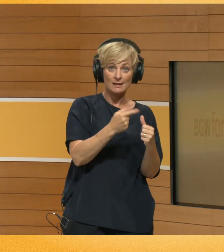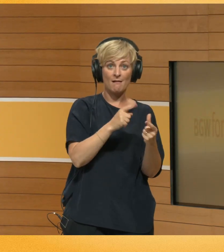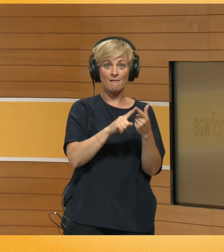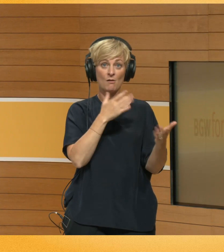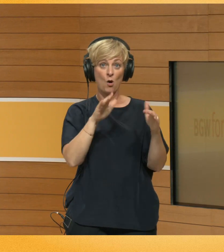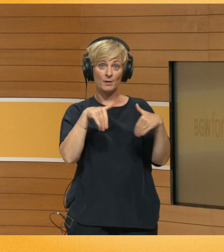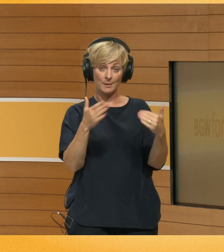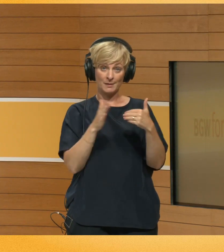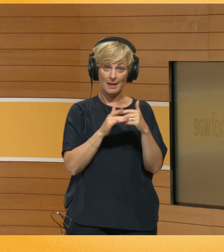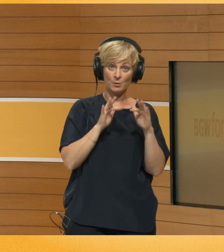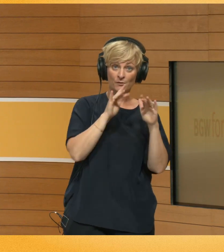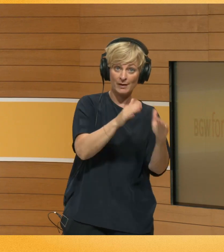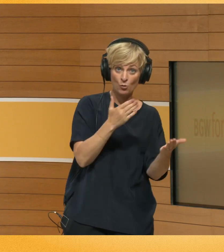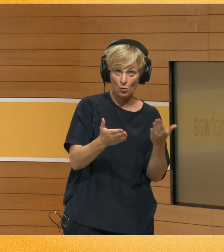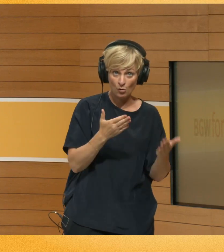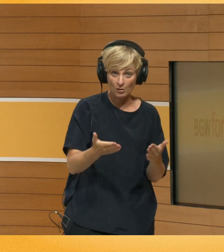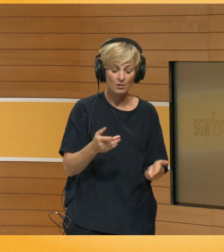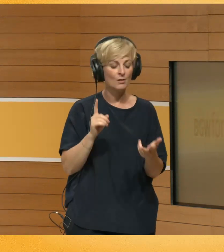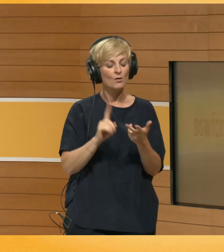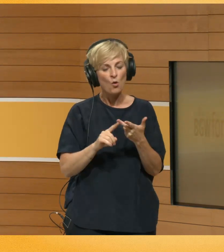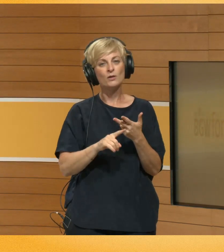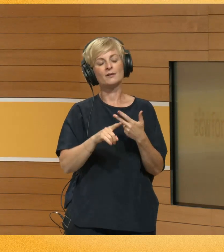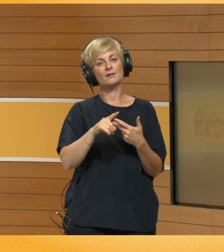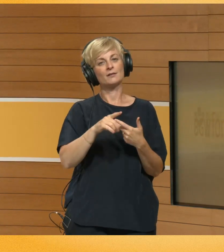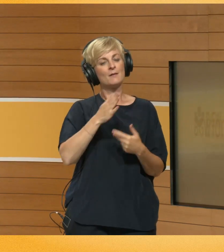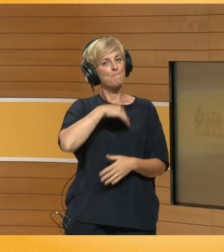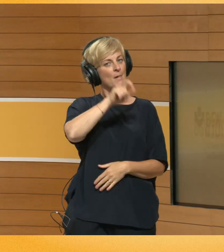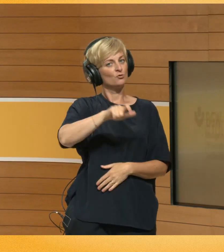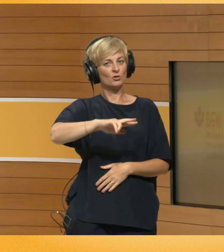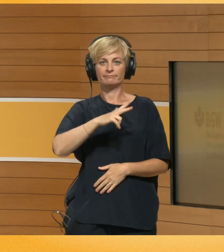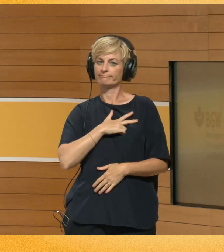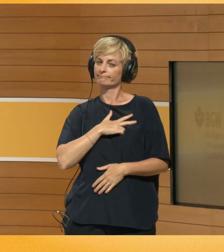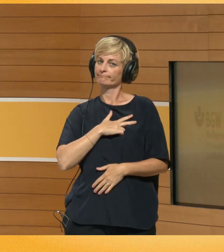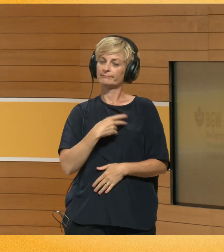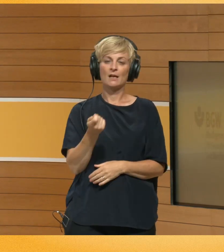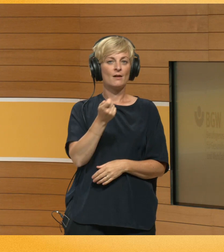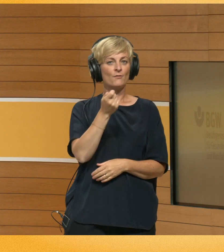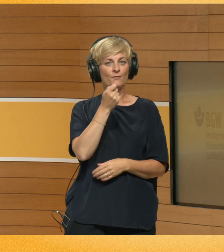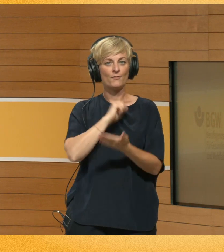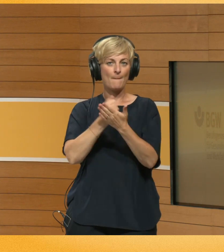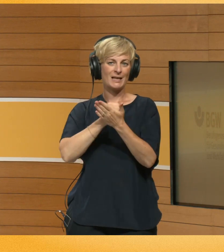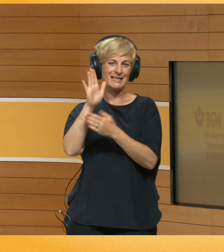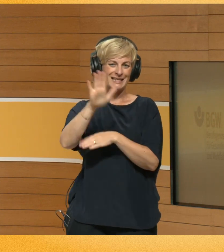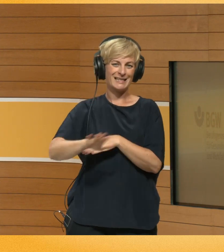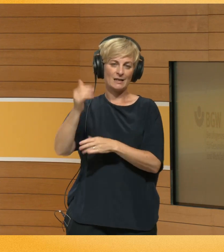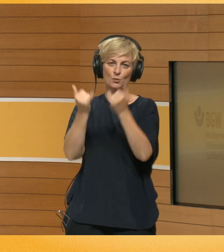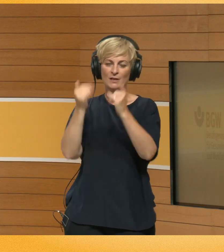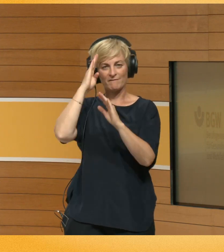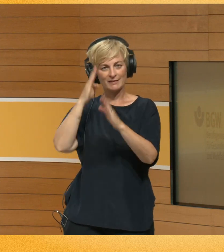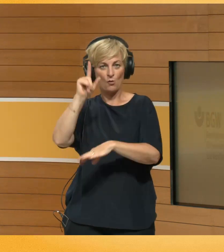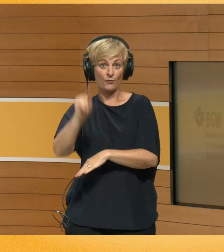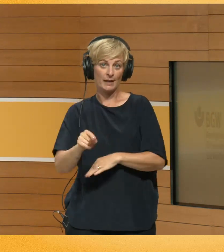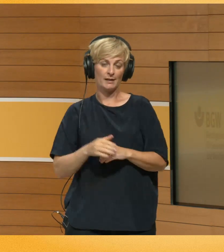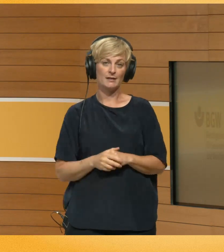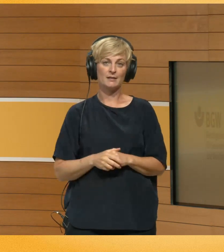trust for the pharma industry. And then also the misinformation and conflicting